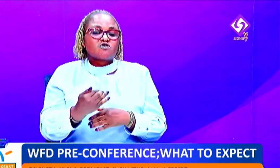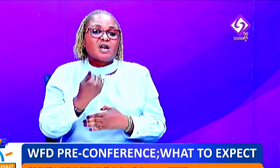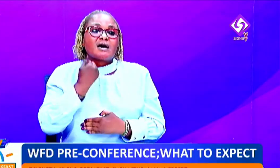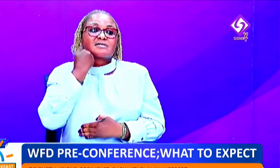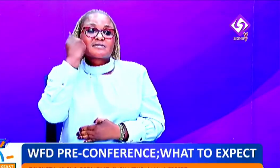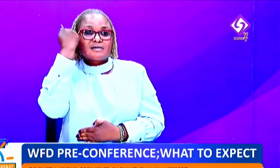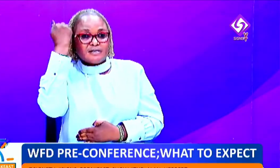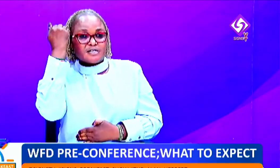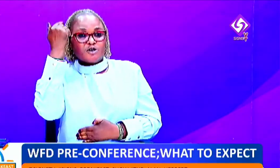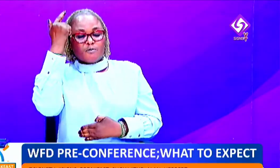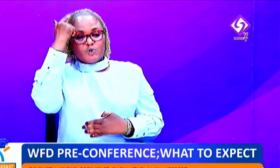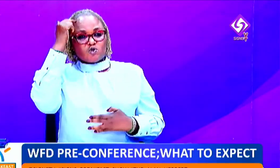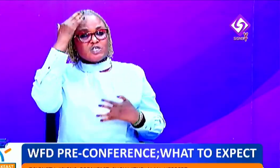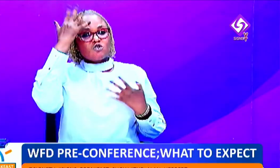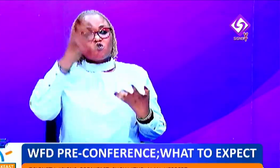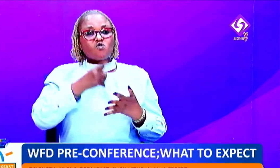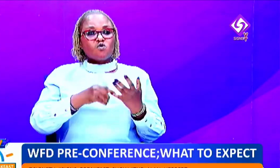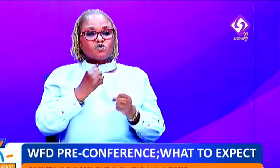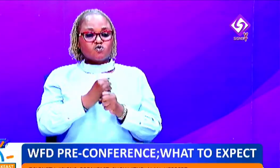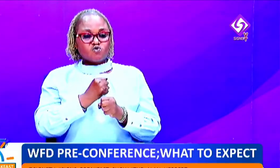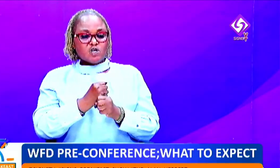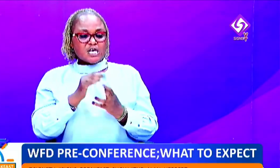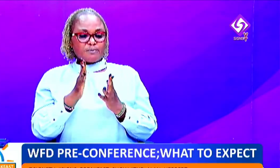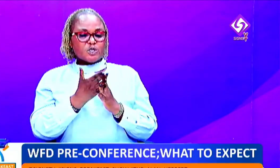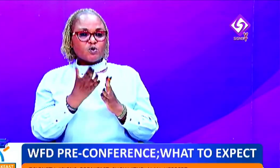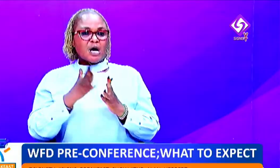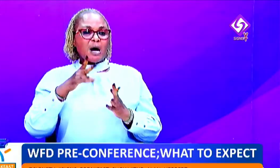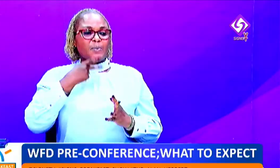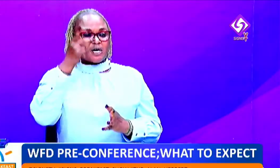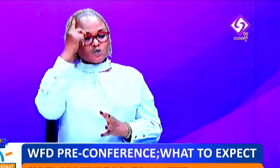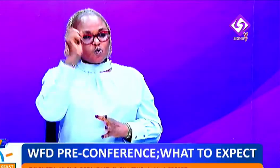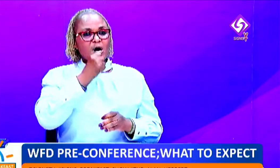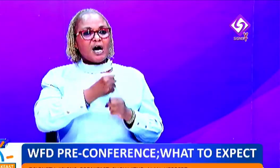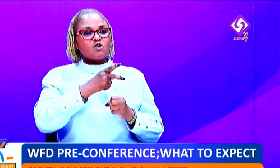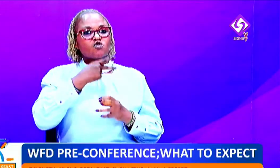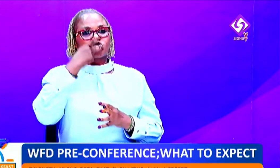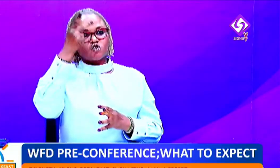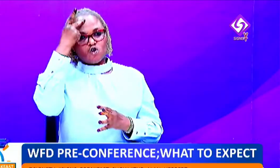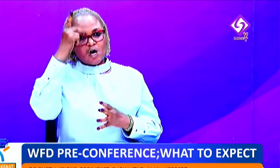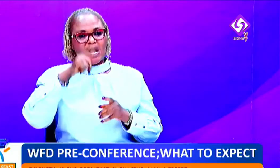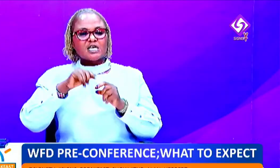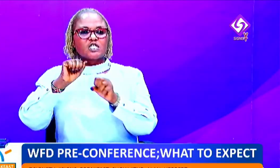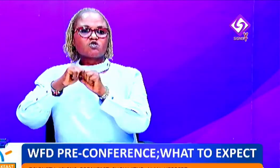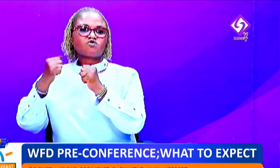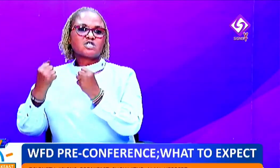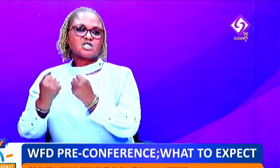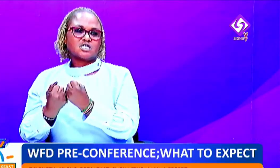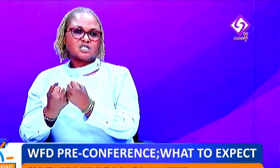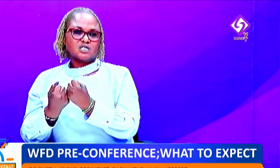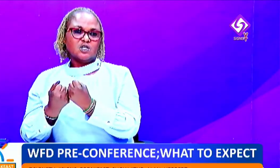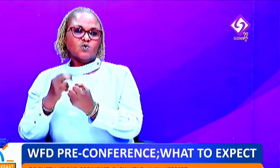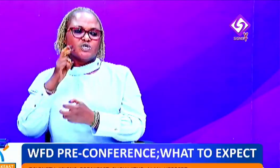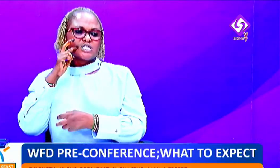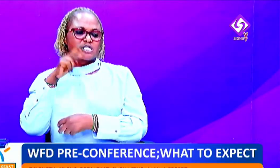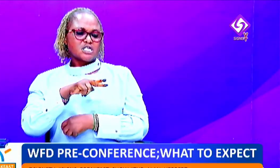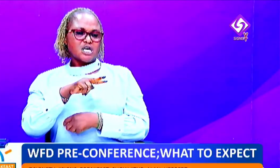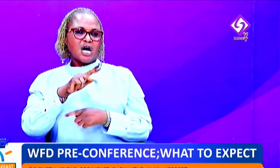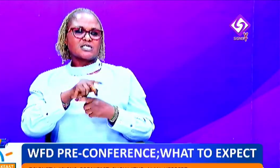being misused by society, but many times they don't know what to do even as their child, because they are the